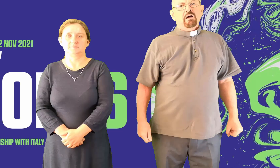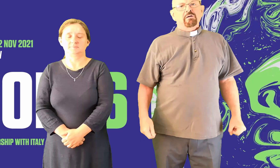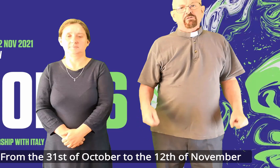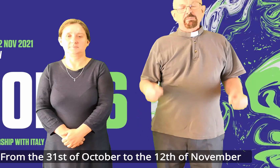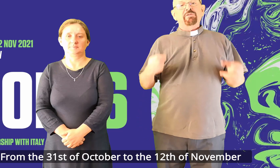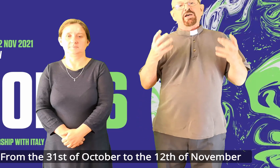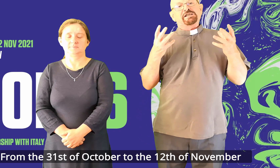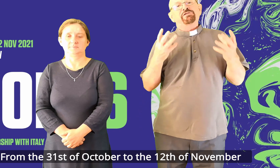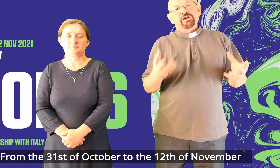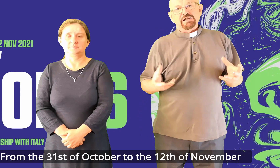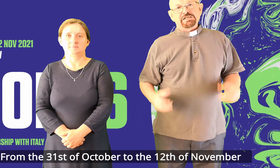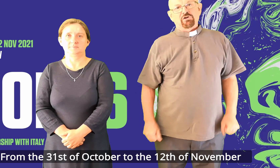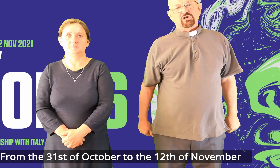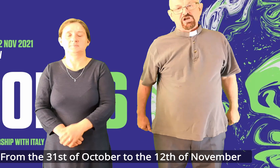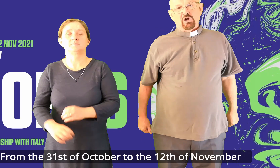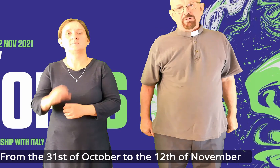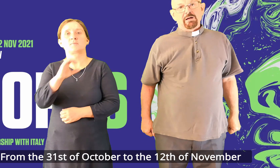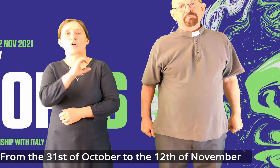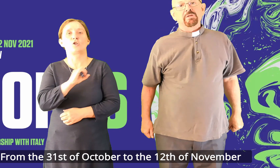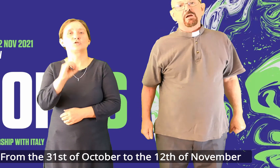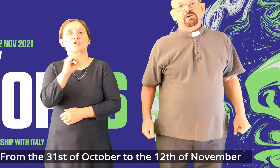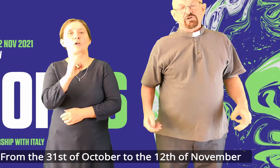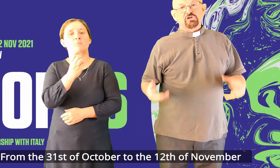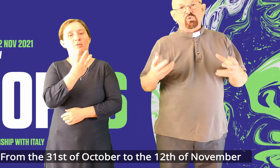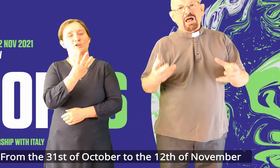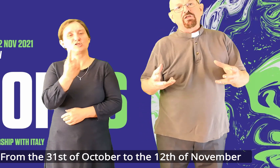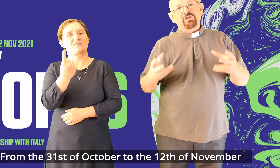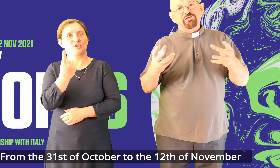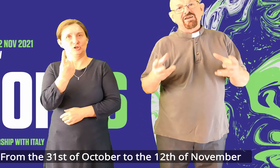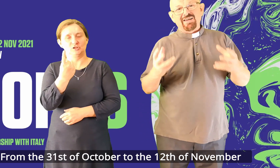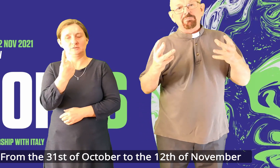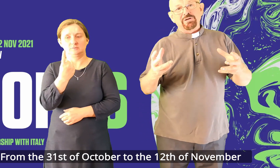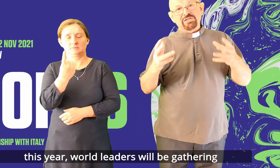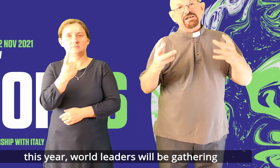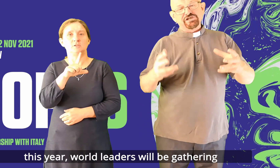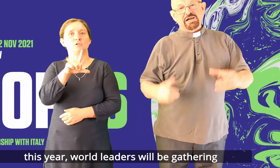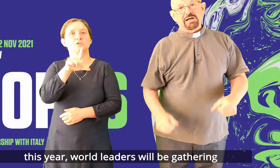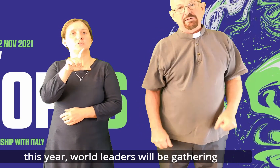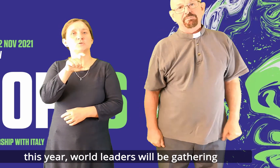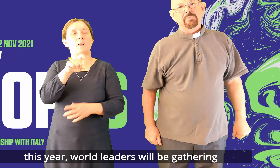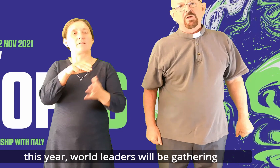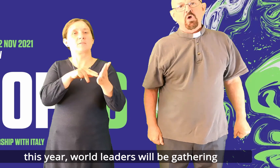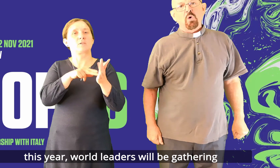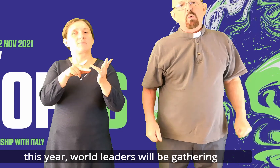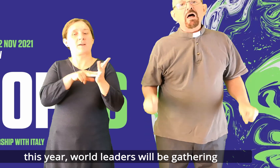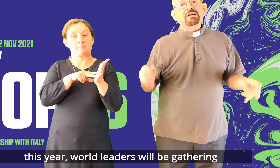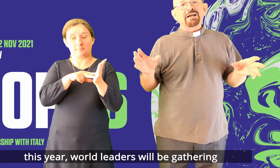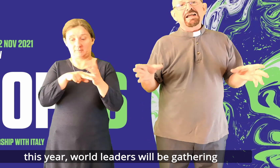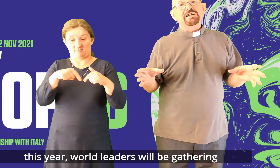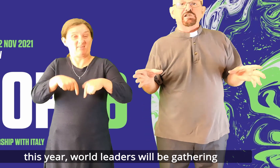From the 31st of October to the 12th of November this year, world leaders will be